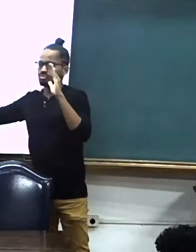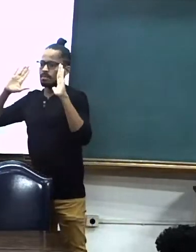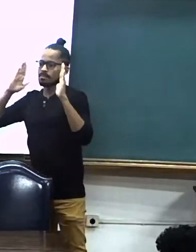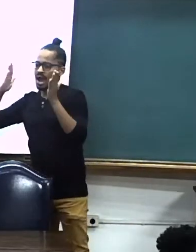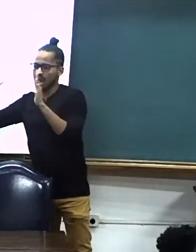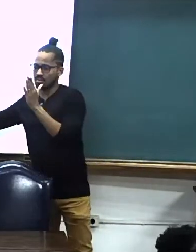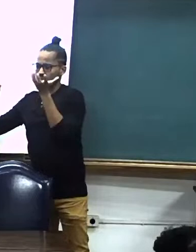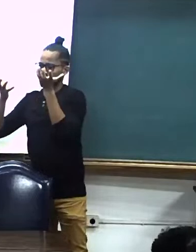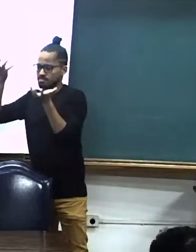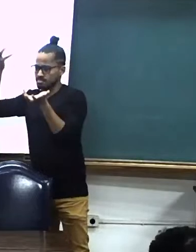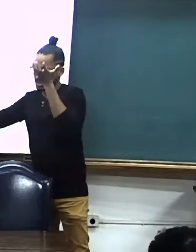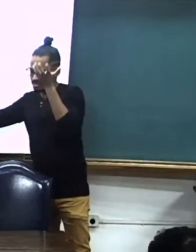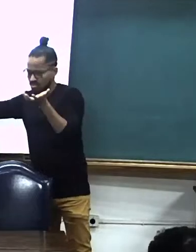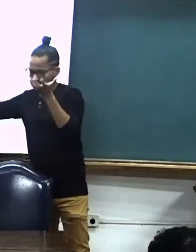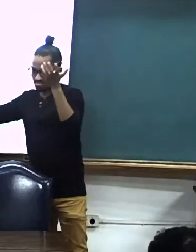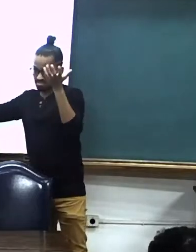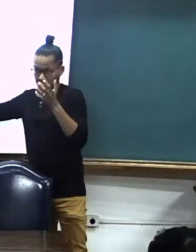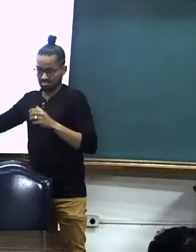pulse train,